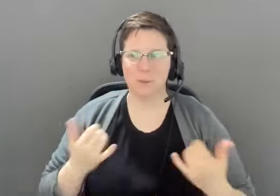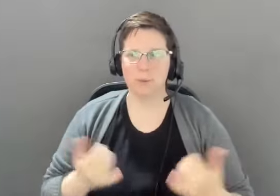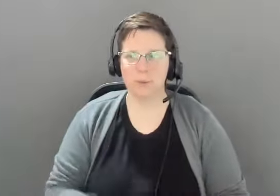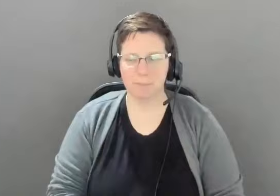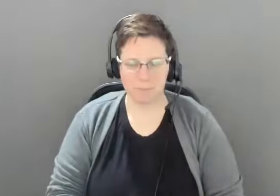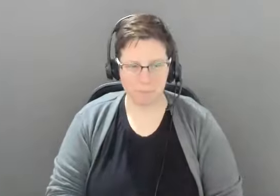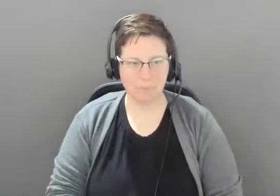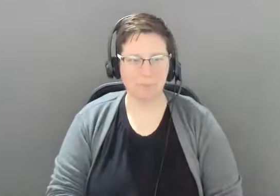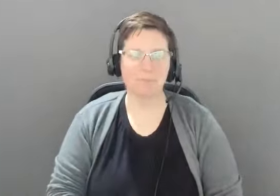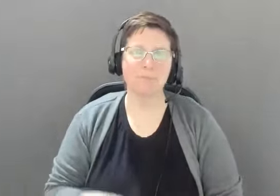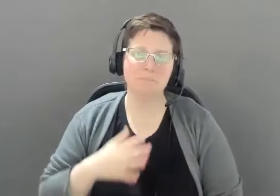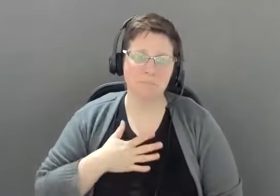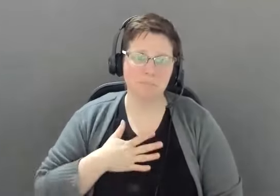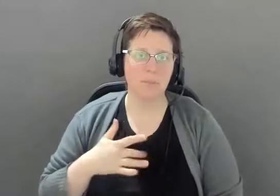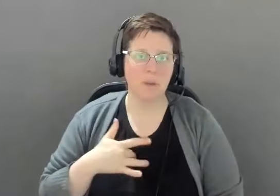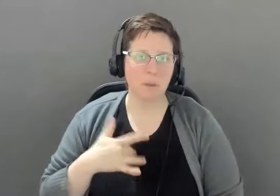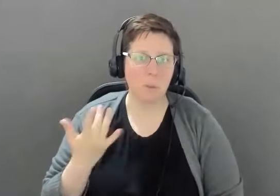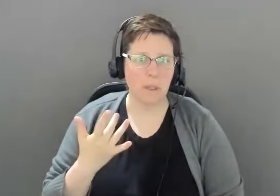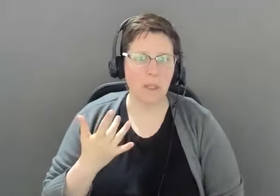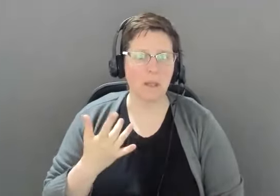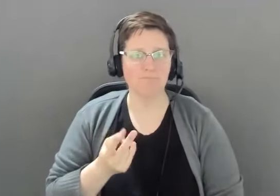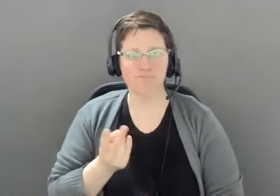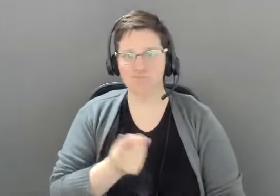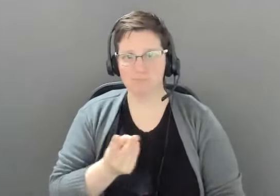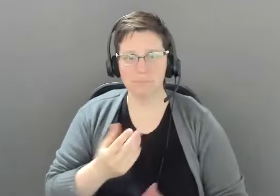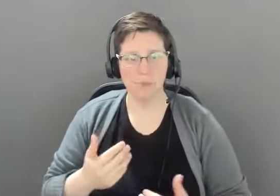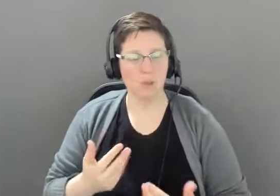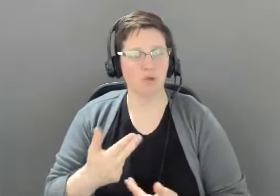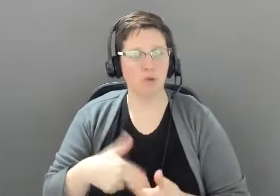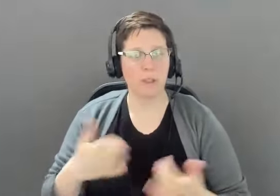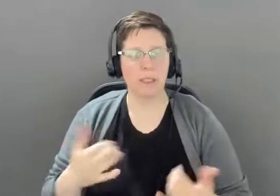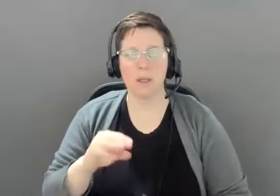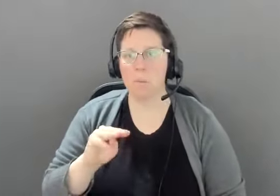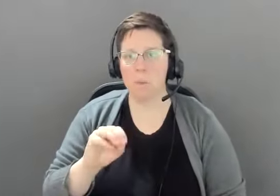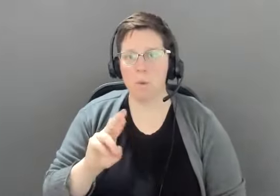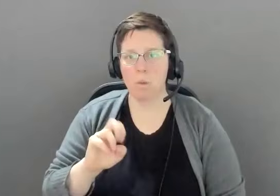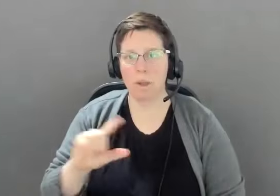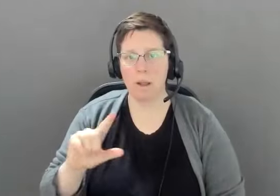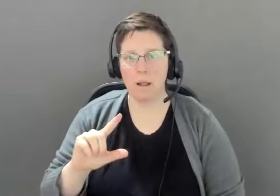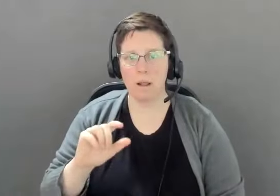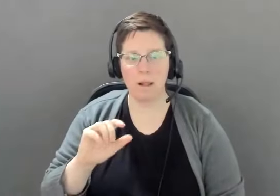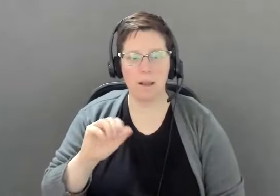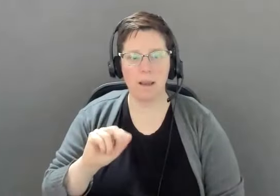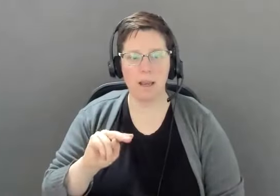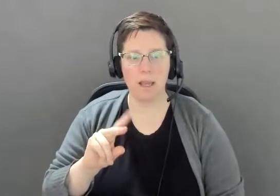We are thrilled to be joined today by Morrell Andrews and Carrie Low from My Voice, My